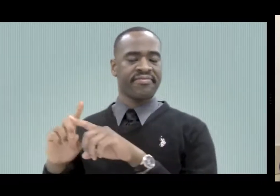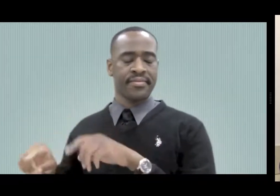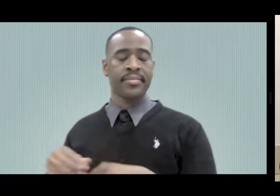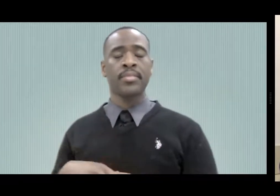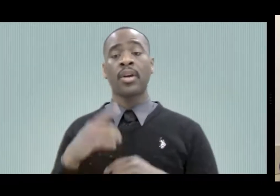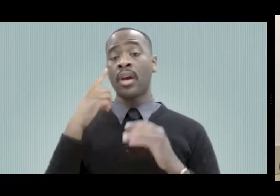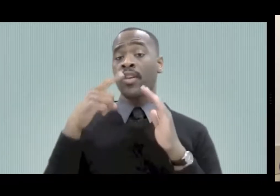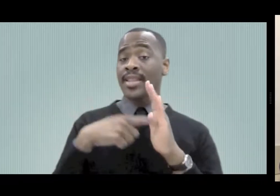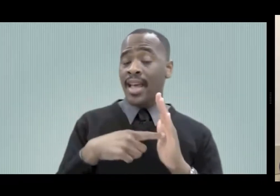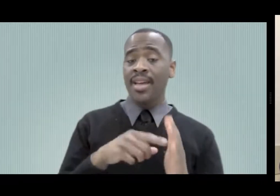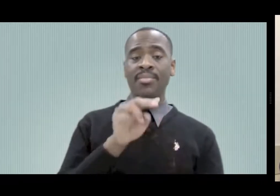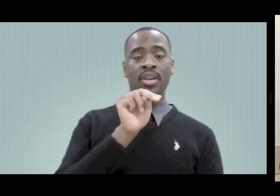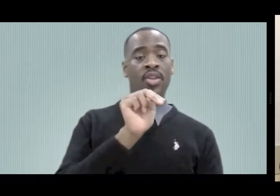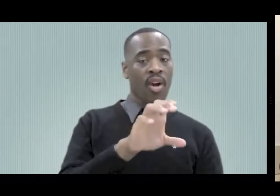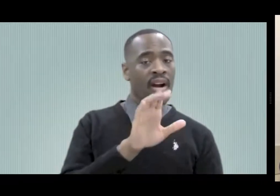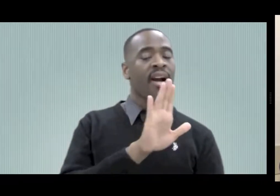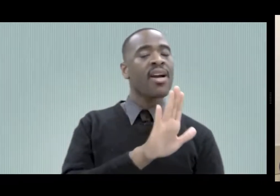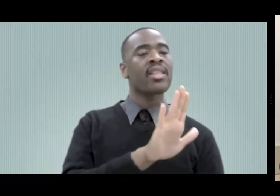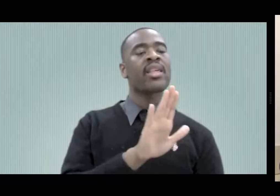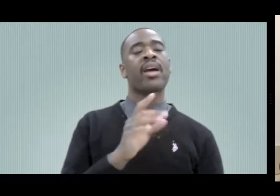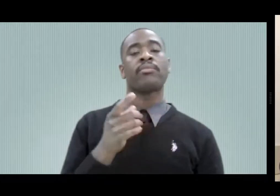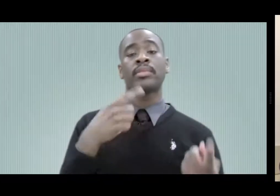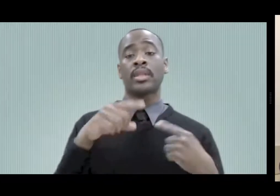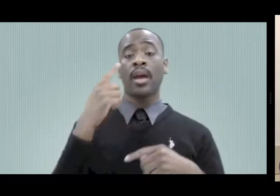generation of black ASL users